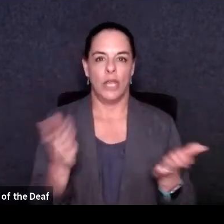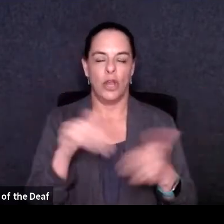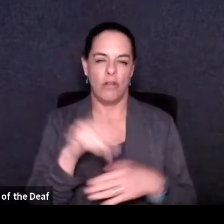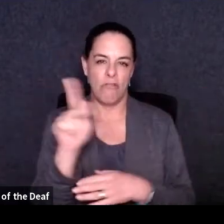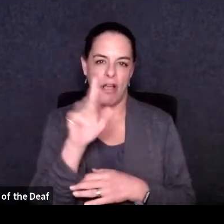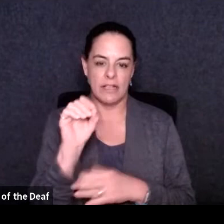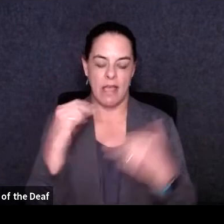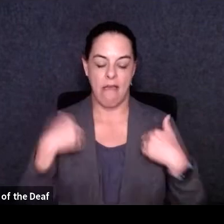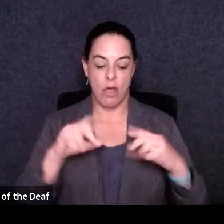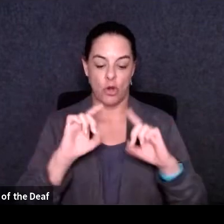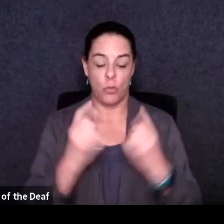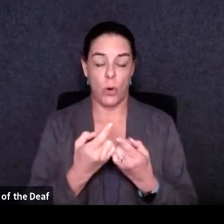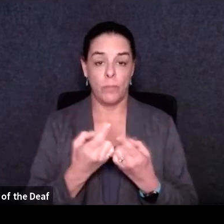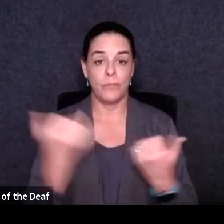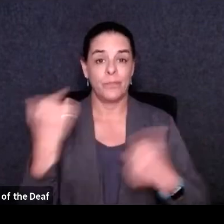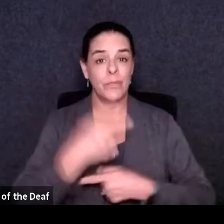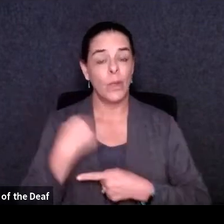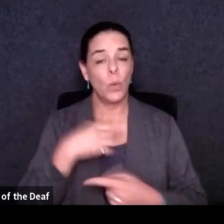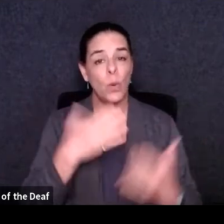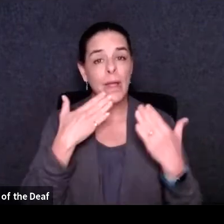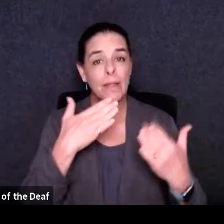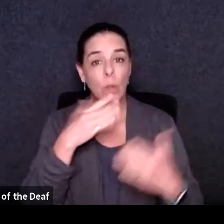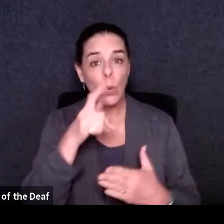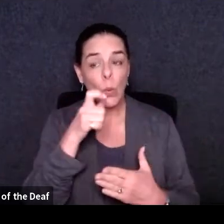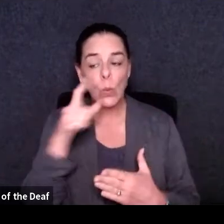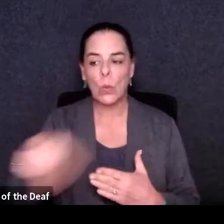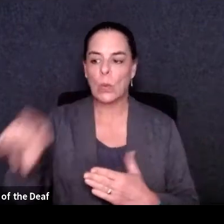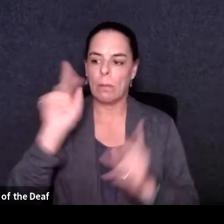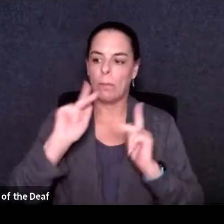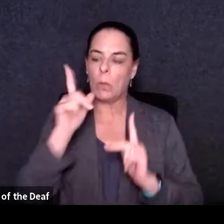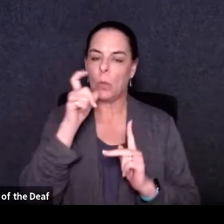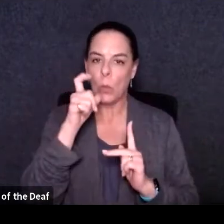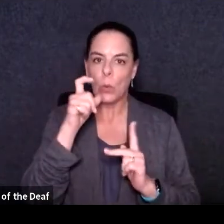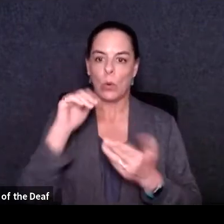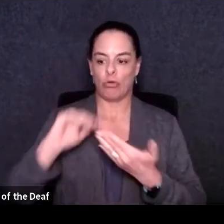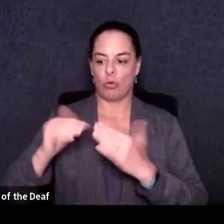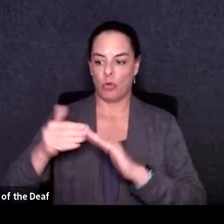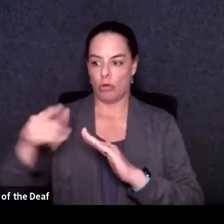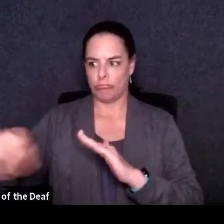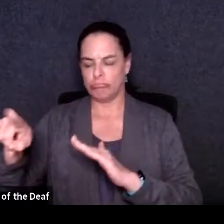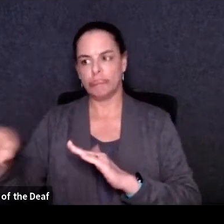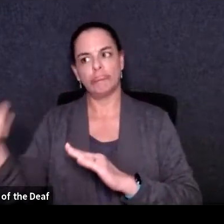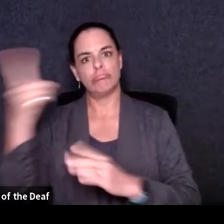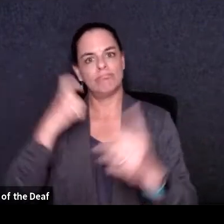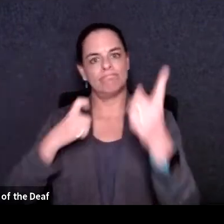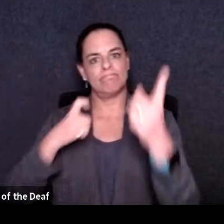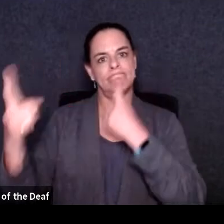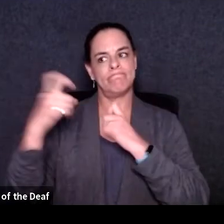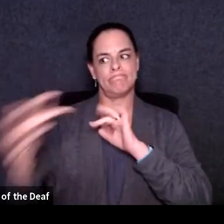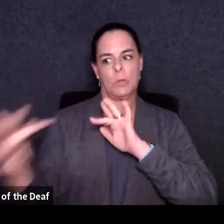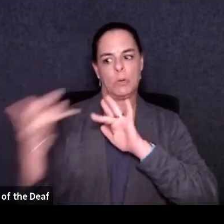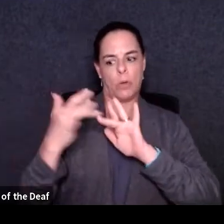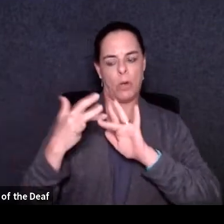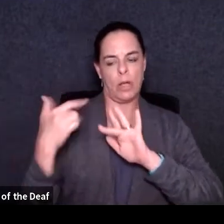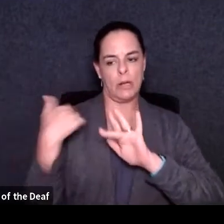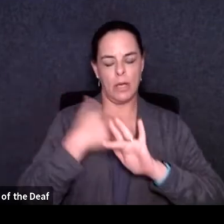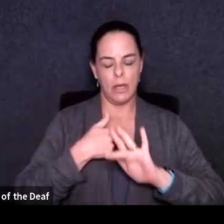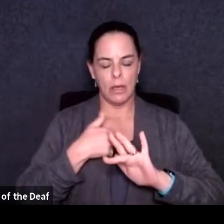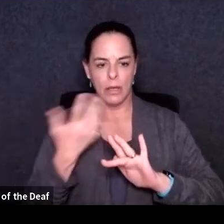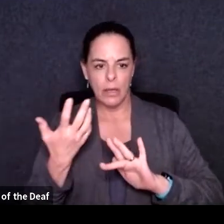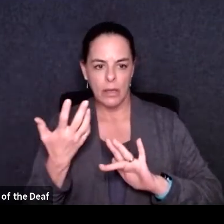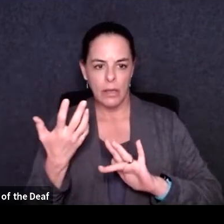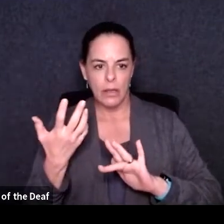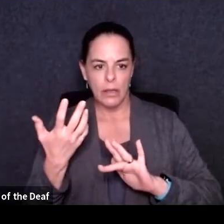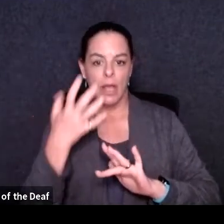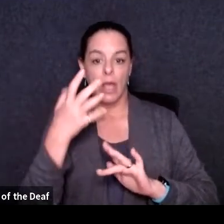Our moment of gratitude today is dedicated to the folks in our community who have asked questions and reached out to us, the Board of Health, and